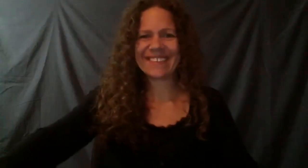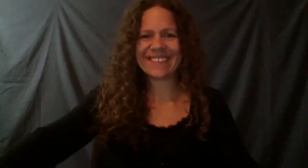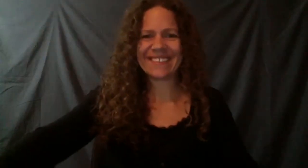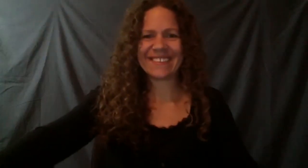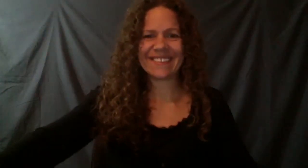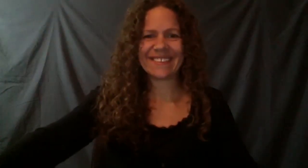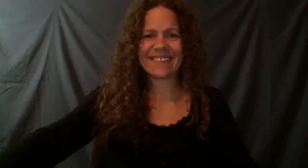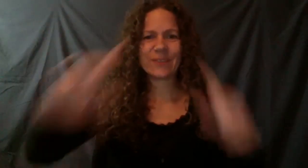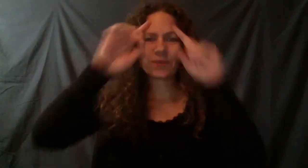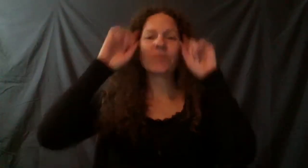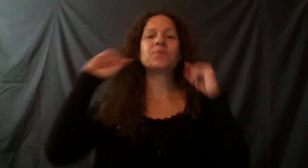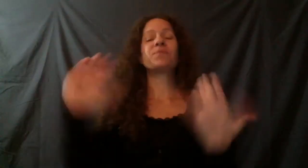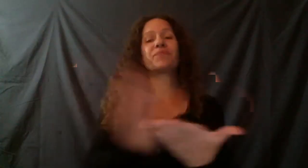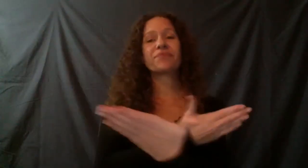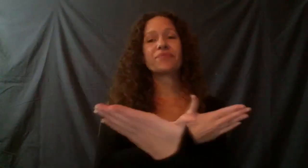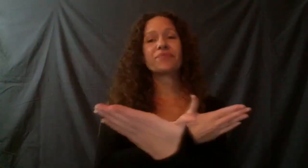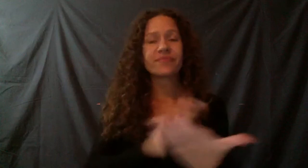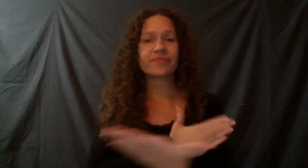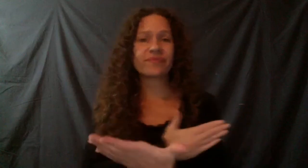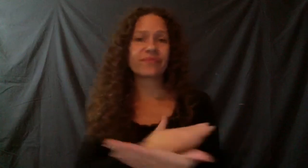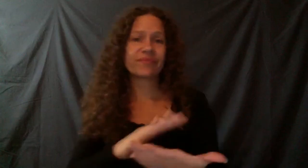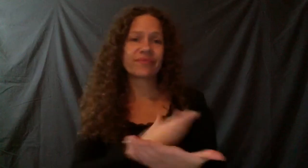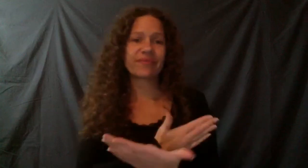You can have